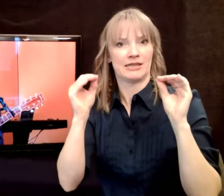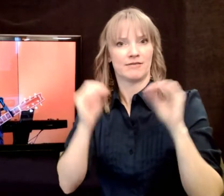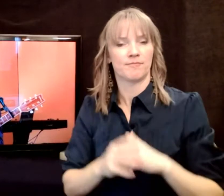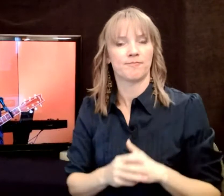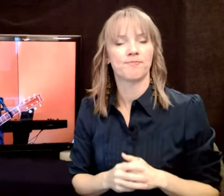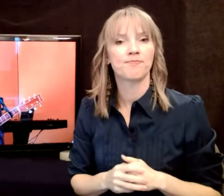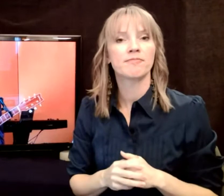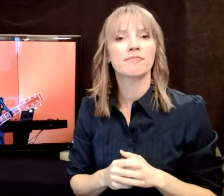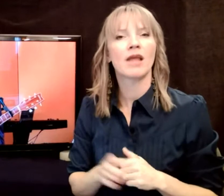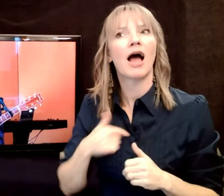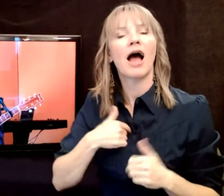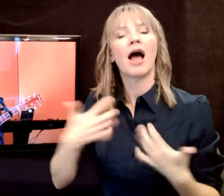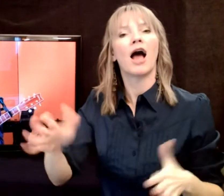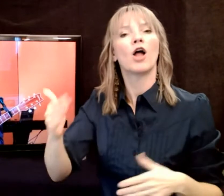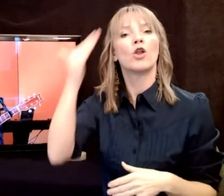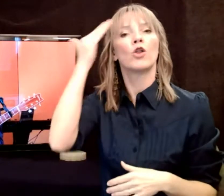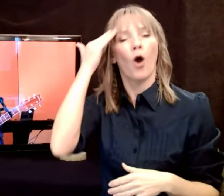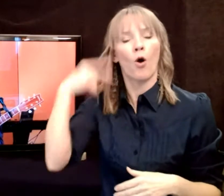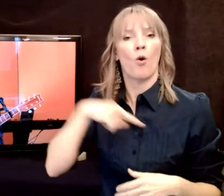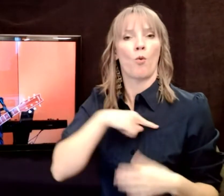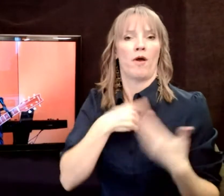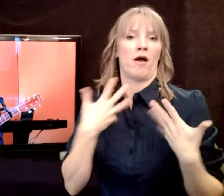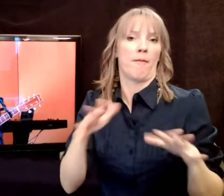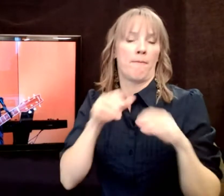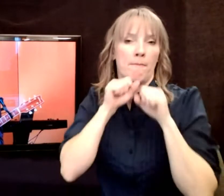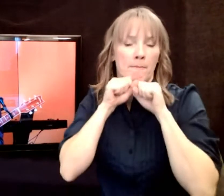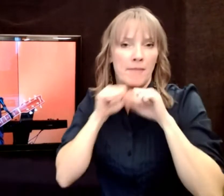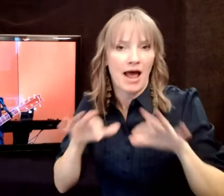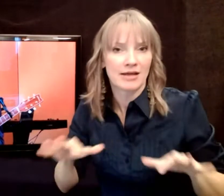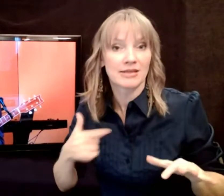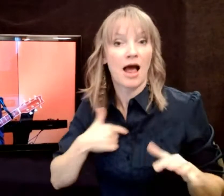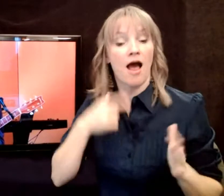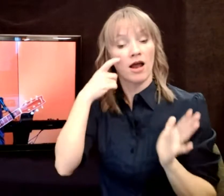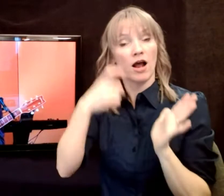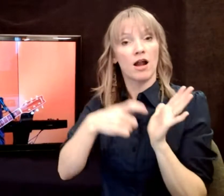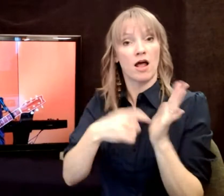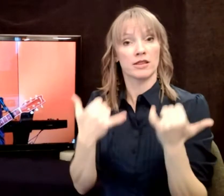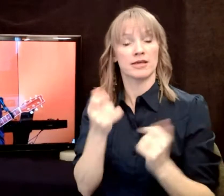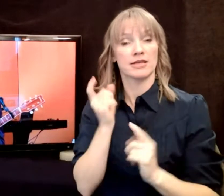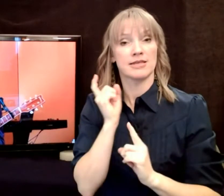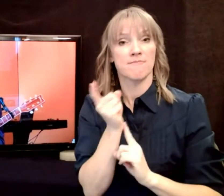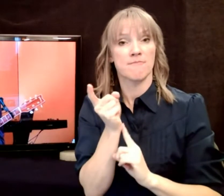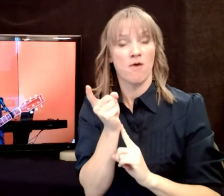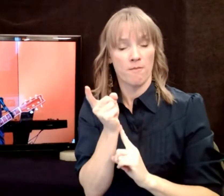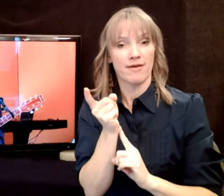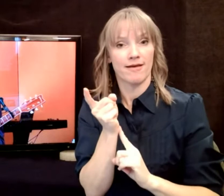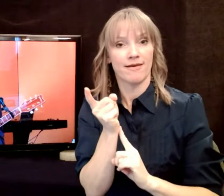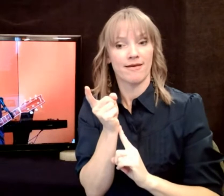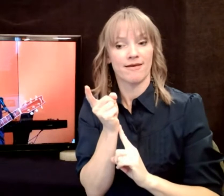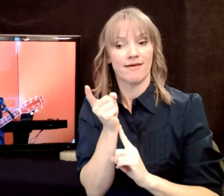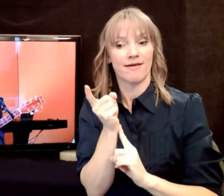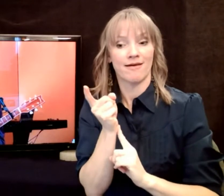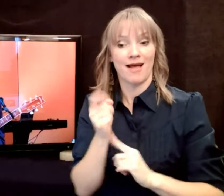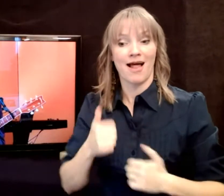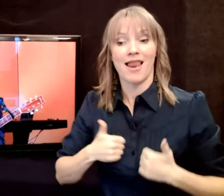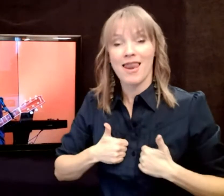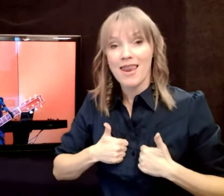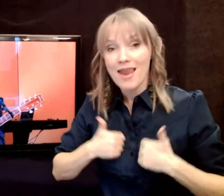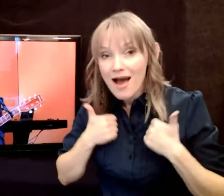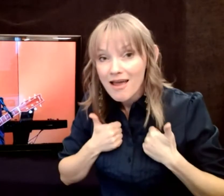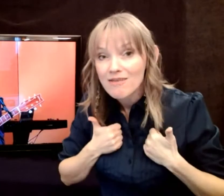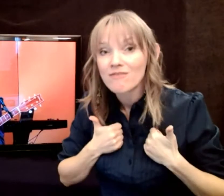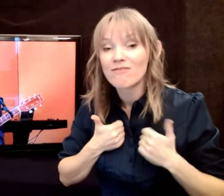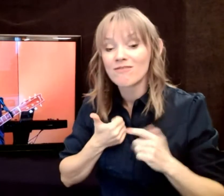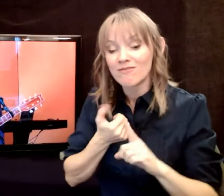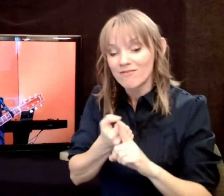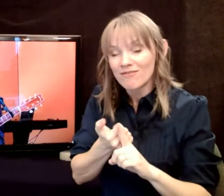I know that we are blessed, and I acknowledge in this moment that life is indeed holy.